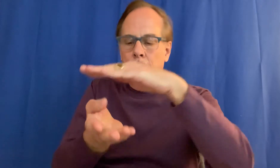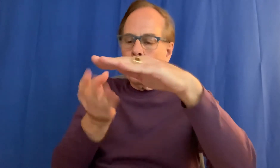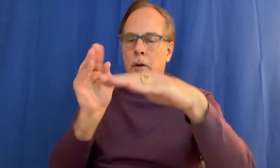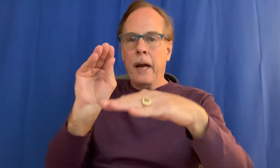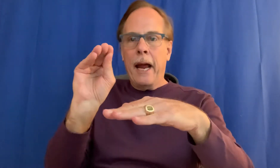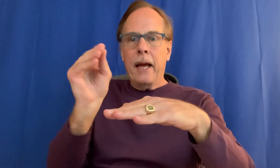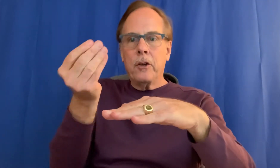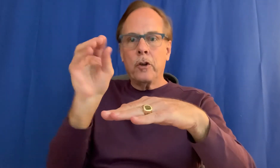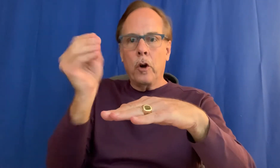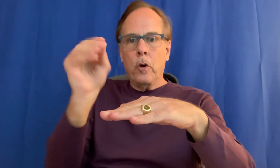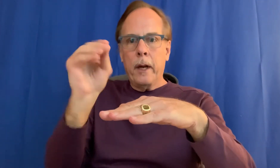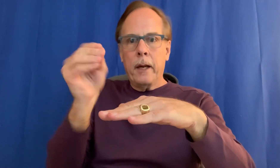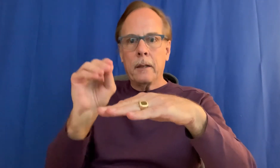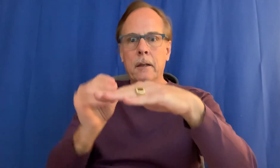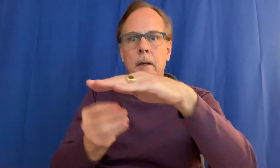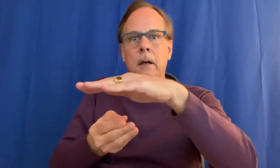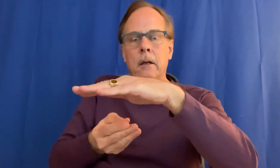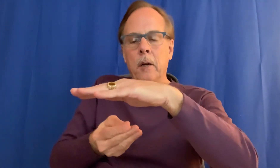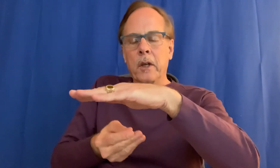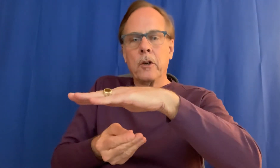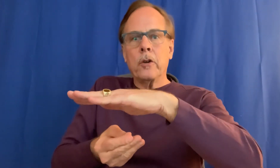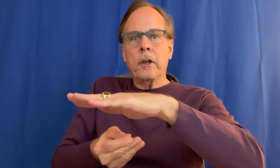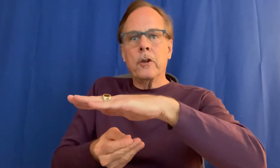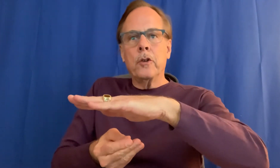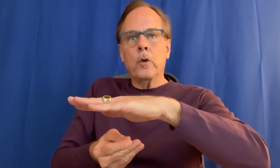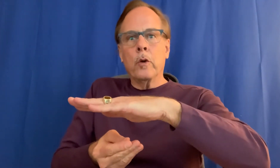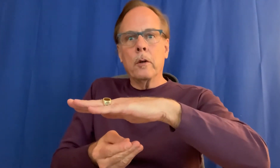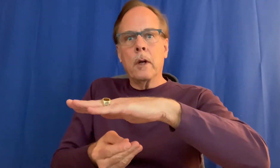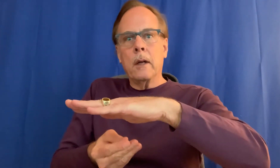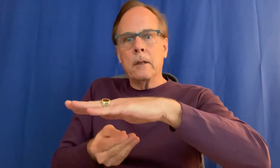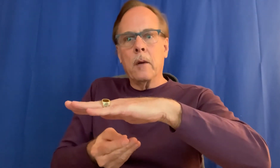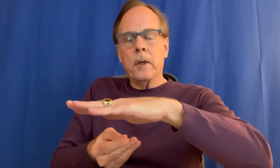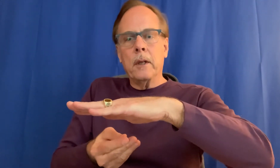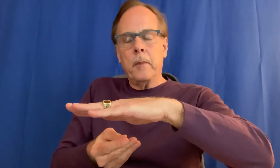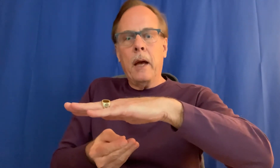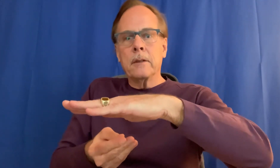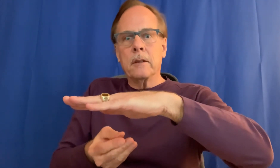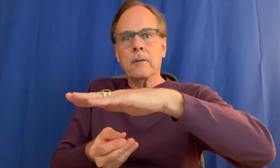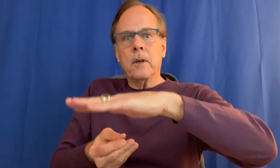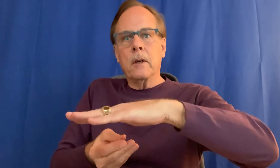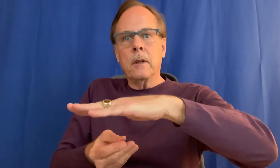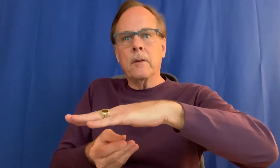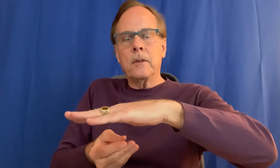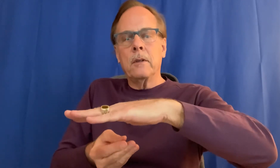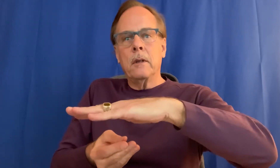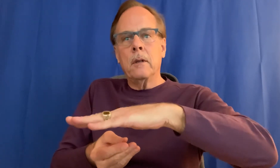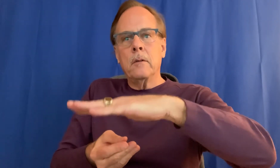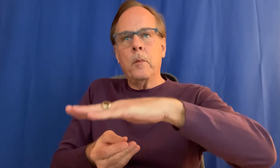Your and or your O hand coming underneath your non-dominant passive left